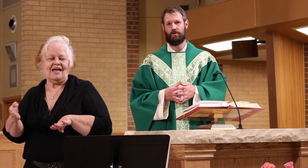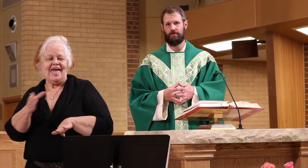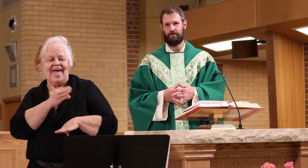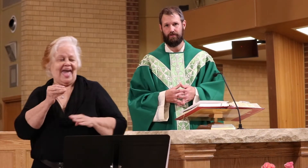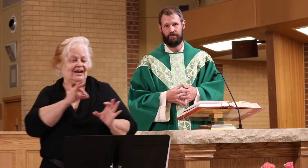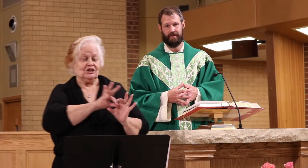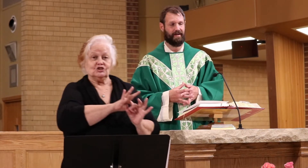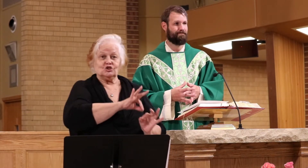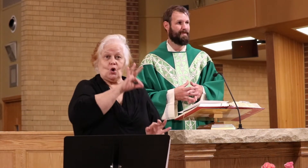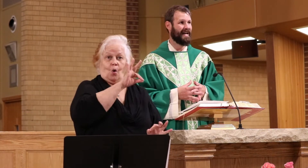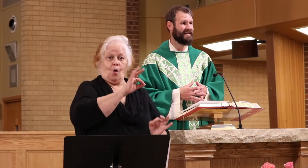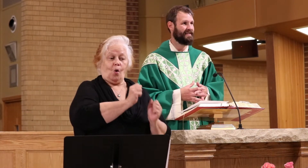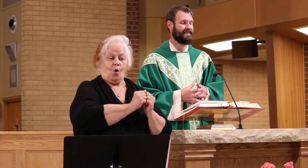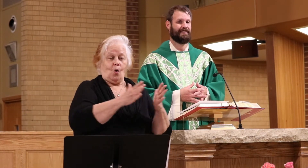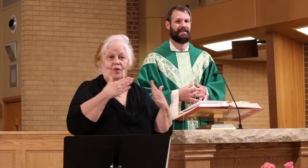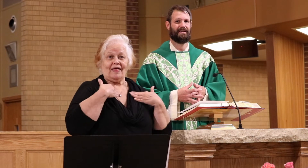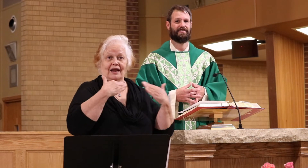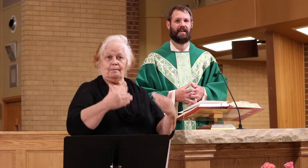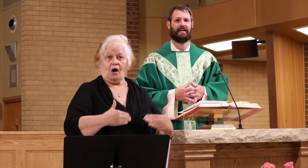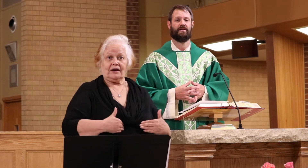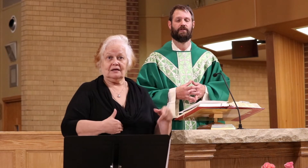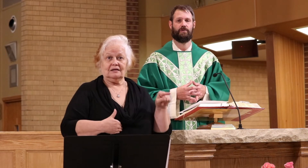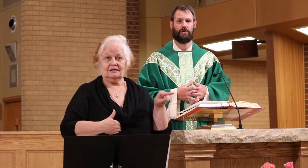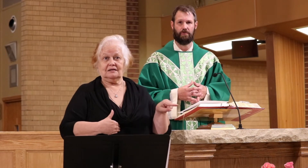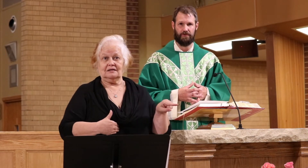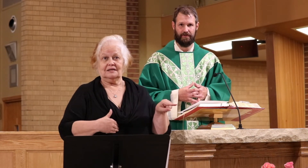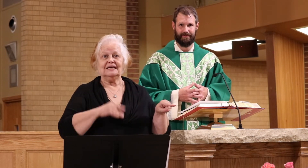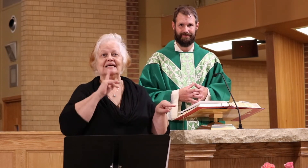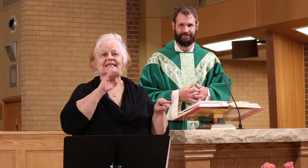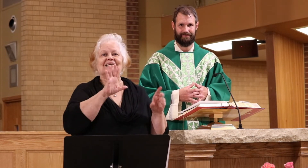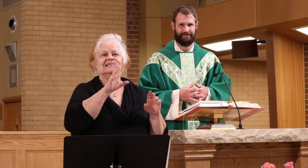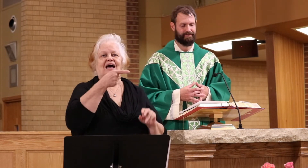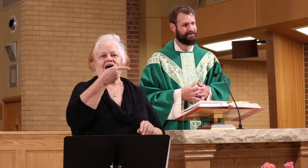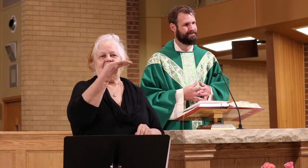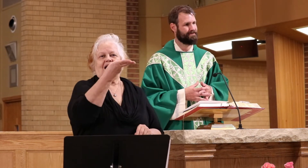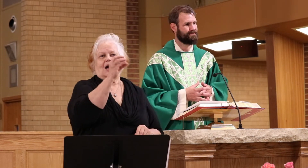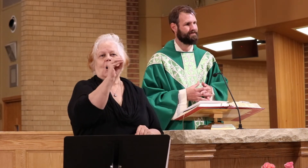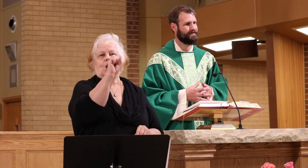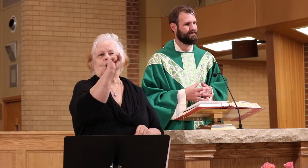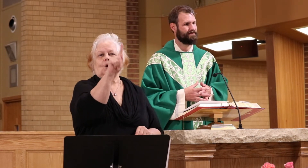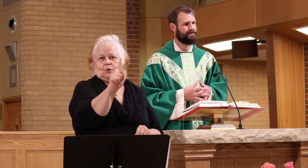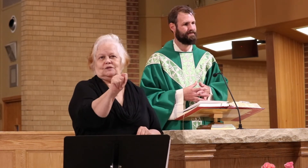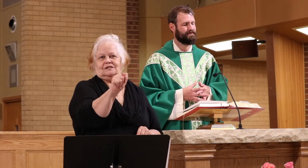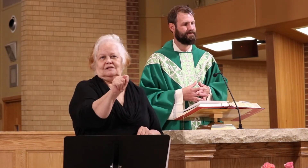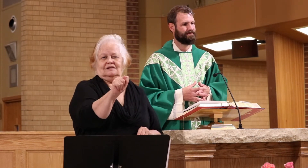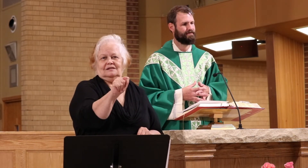and a soul without a body is a ghost.